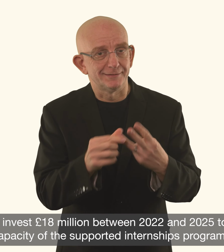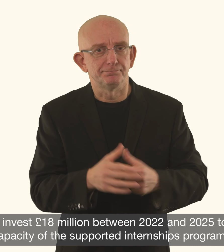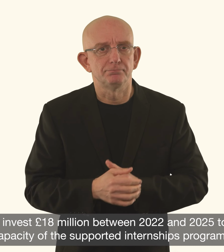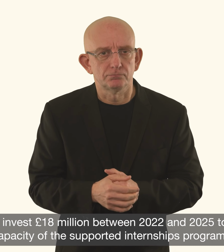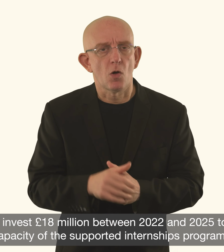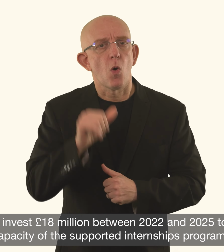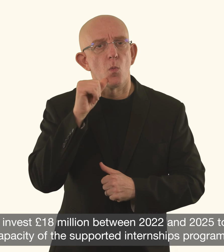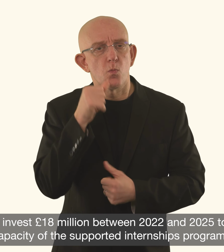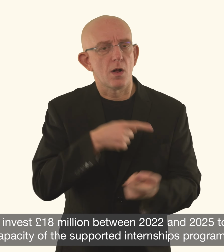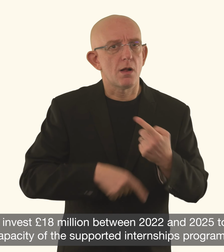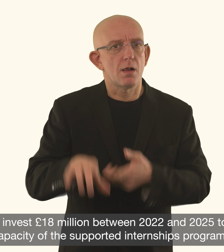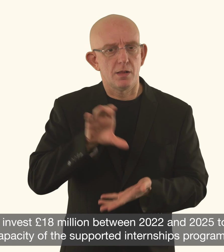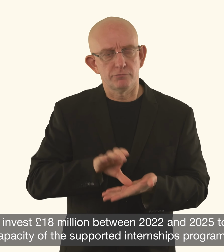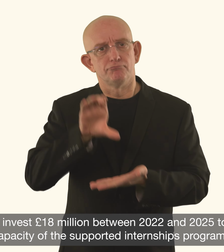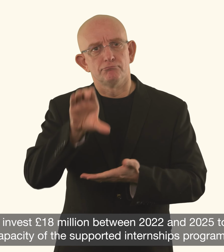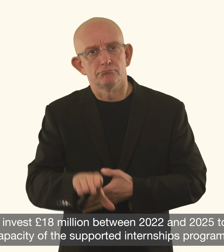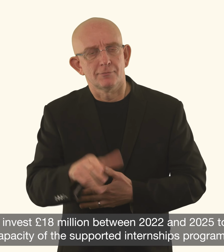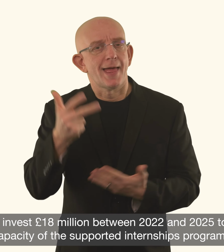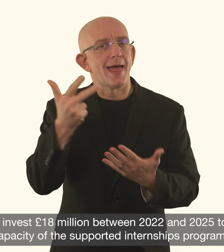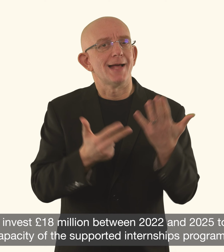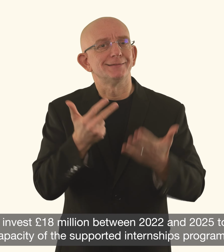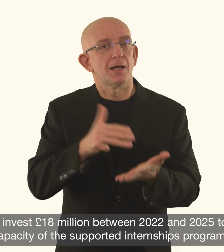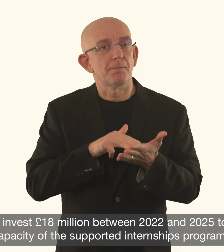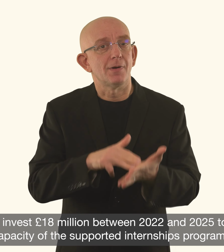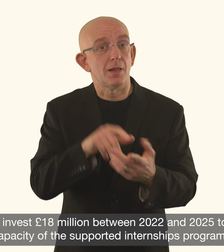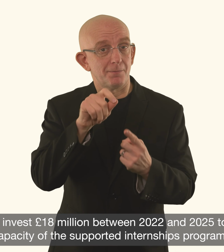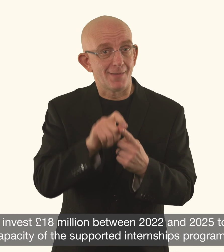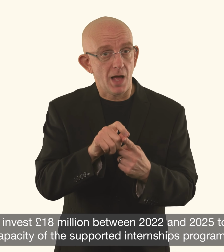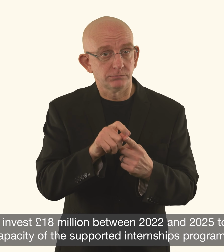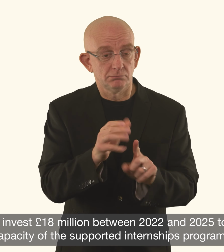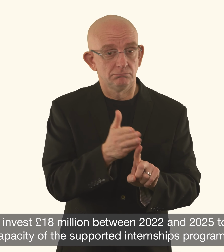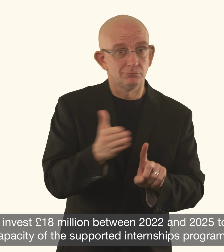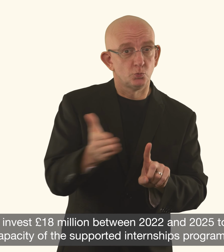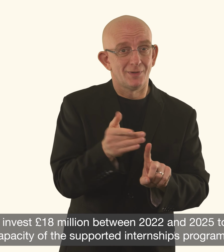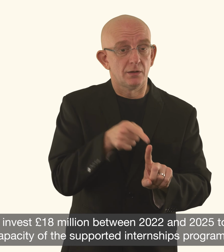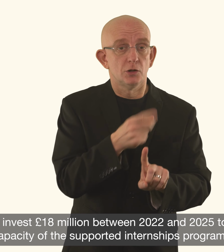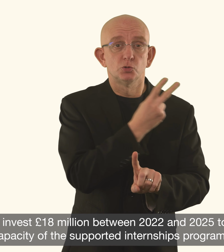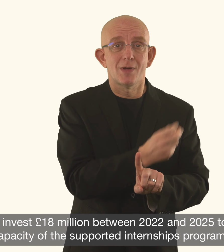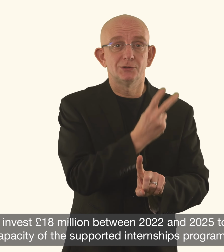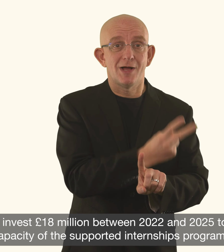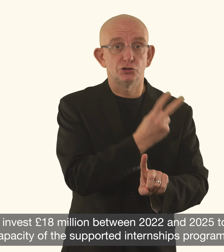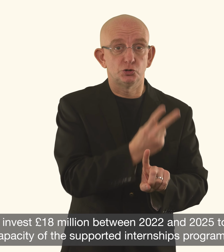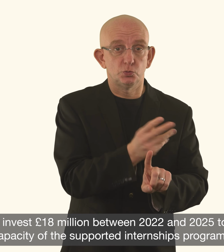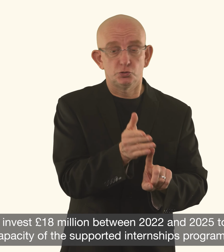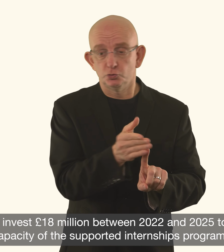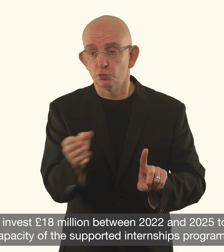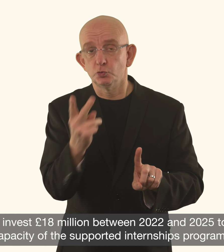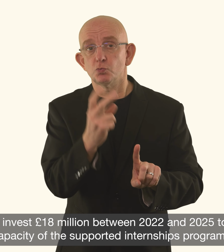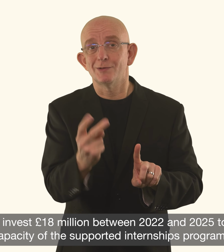Three. We will invest £18 million between 2022 and 2025 to